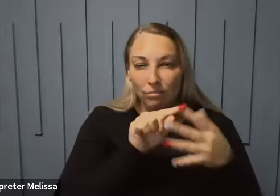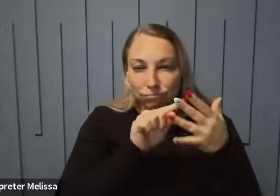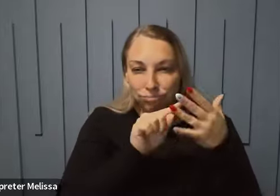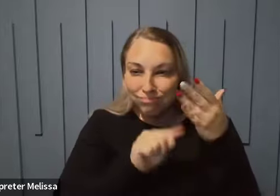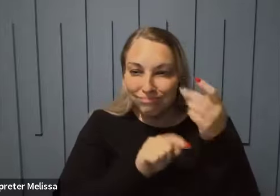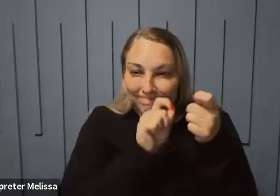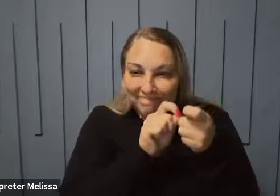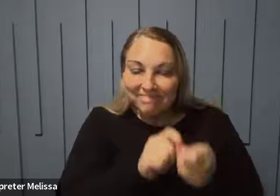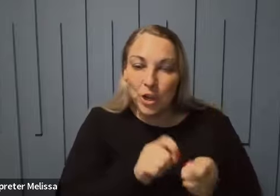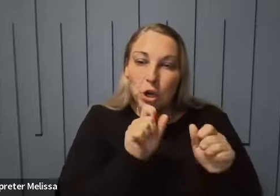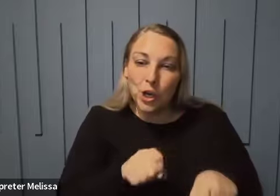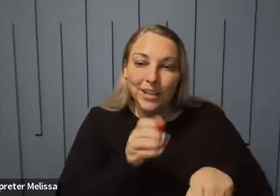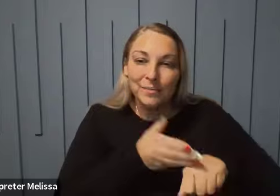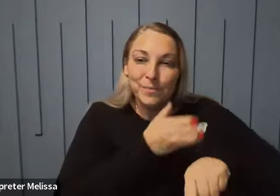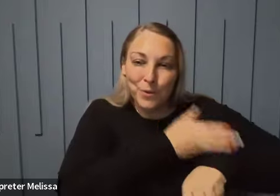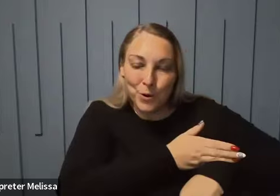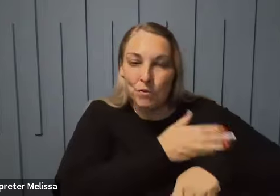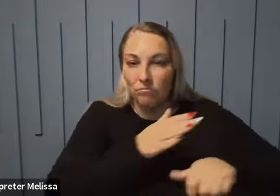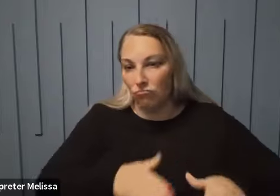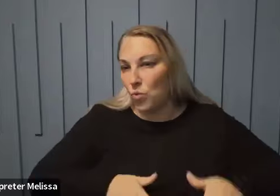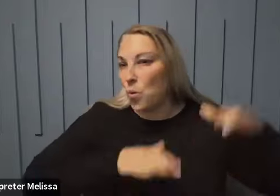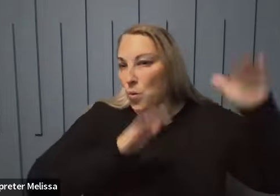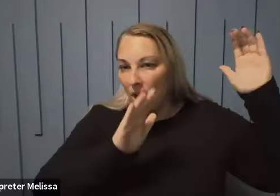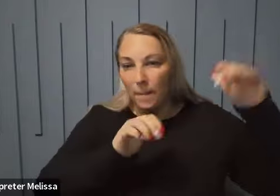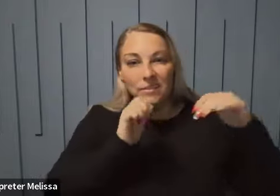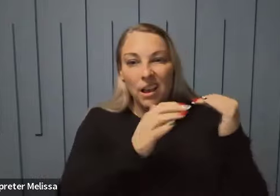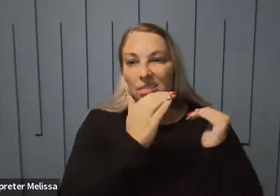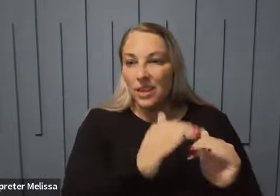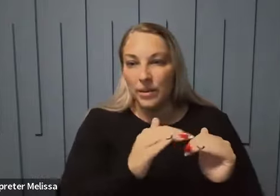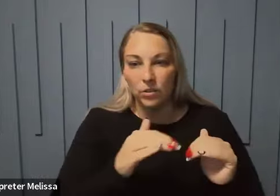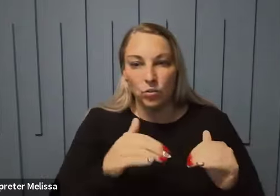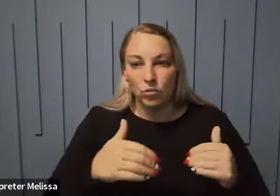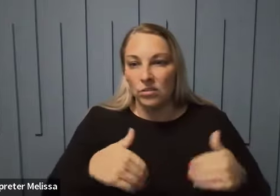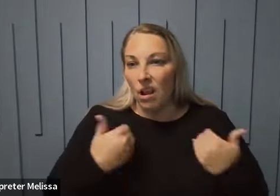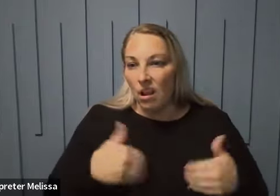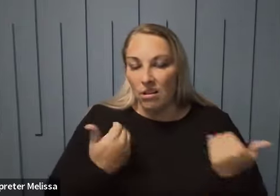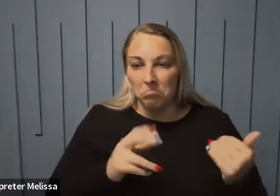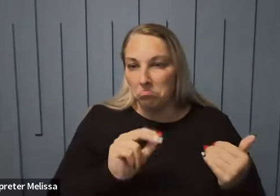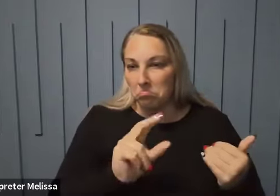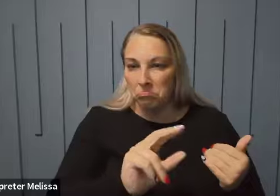all can improve on throughout our lifetime. It's not limited to those early years.